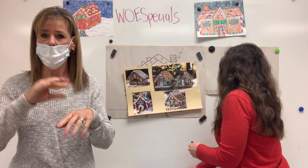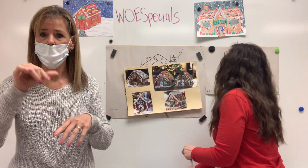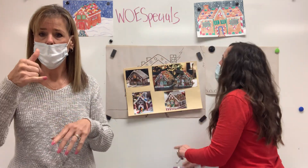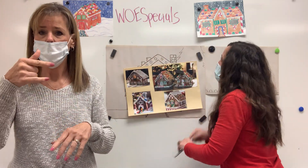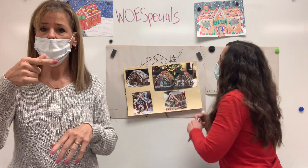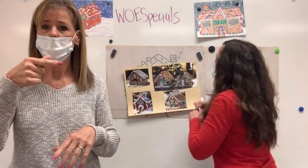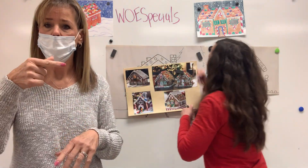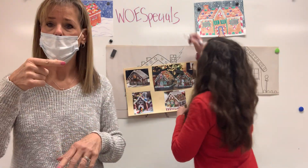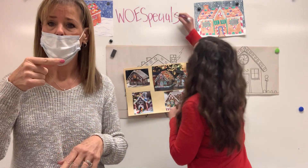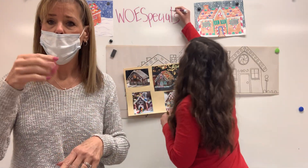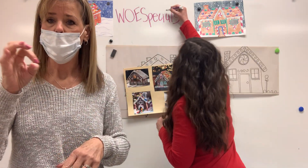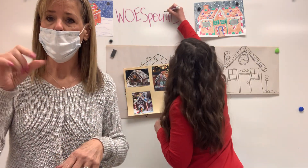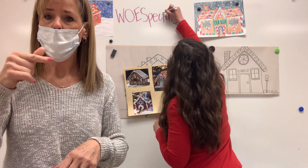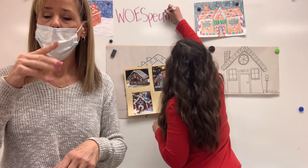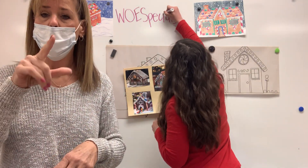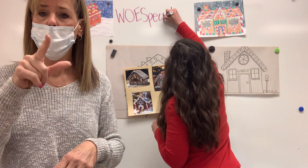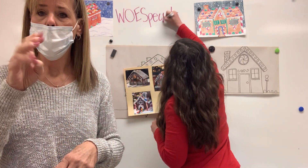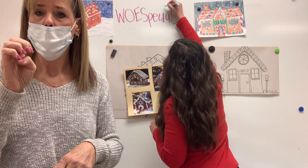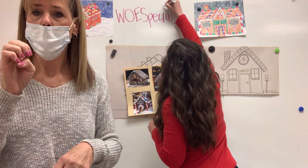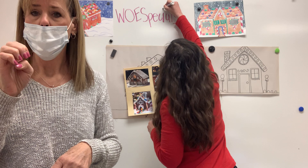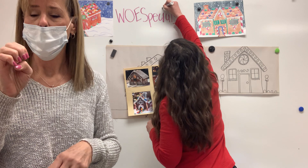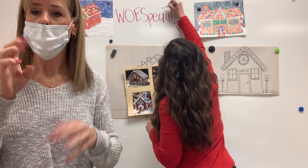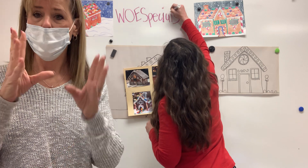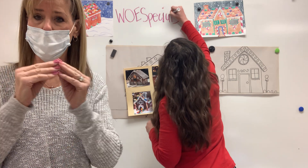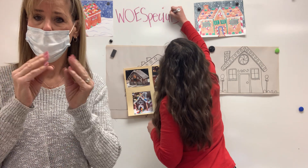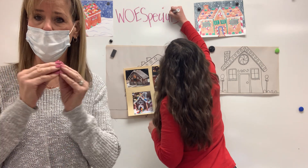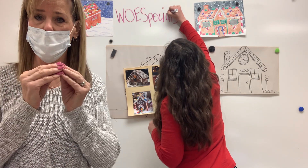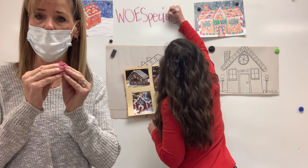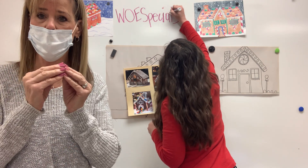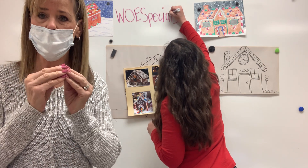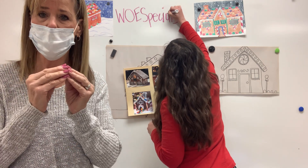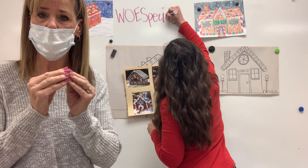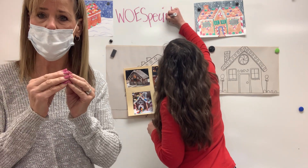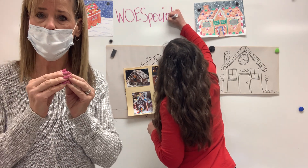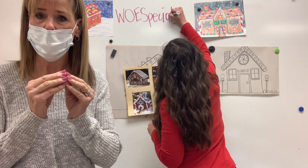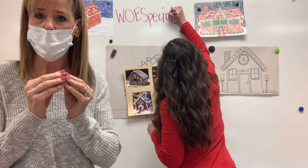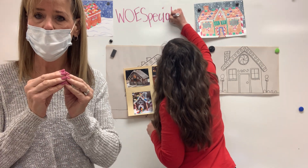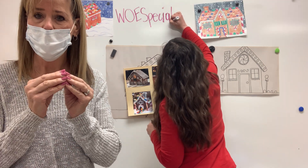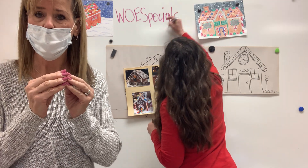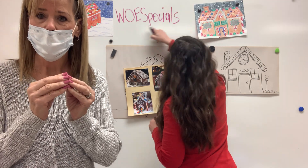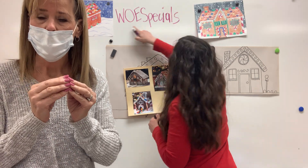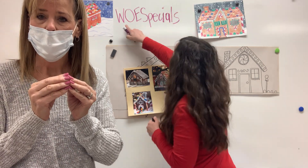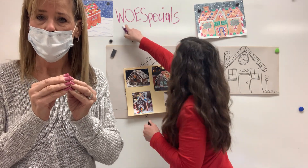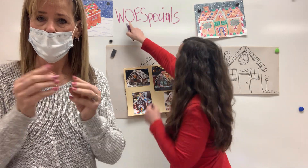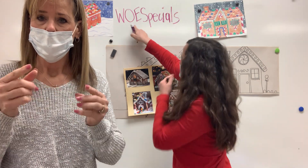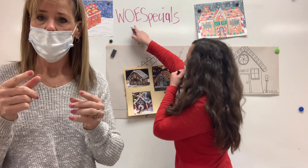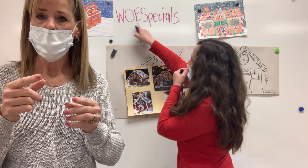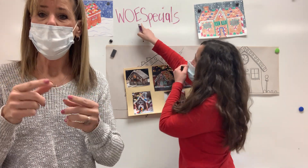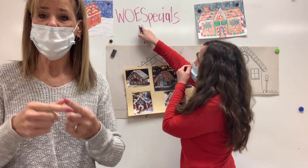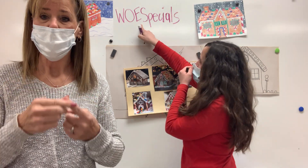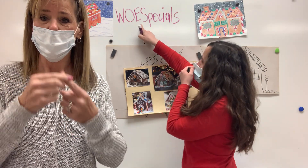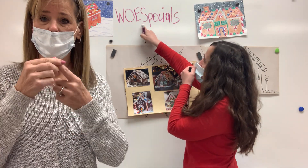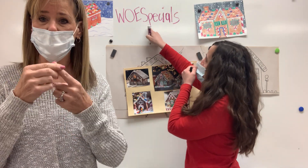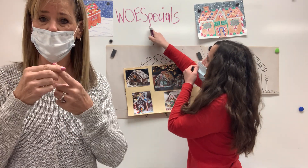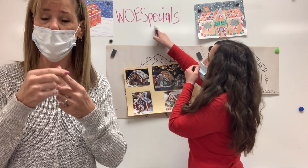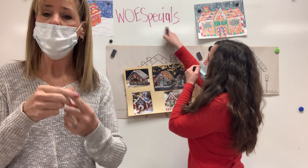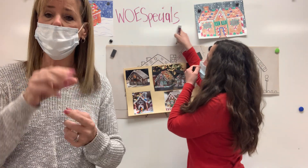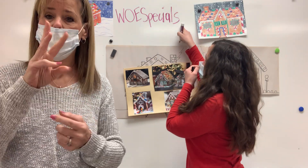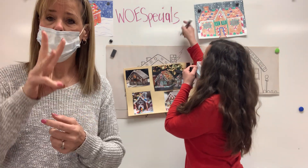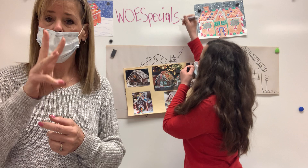got a little messy. Let me write it out again. Whoa, specials, W-O-E,